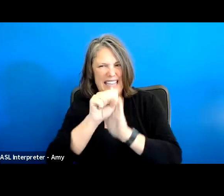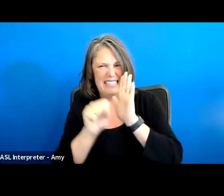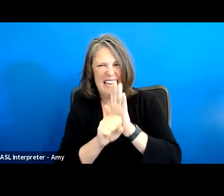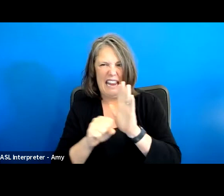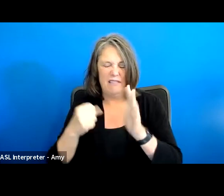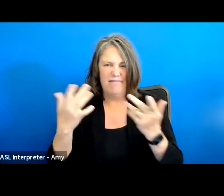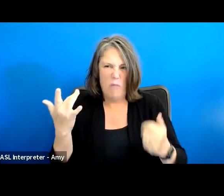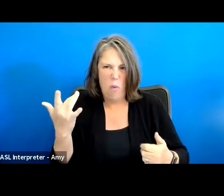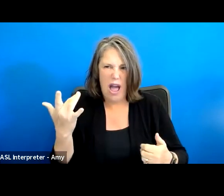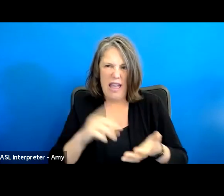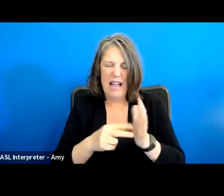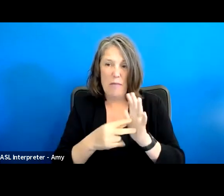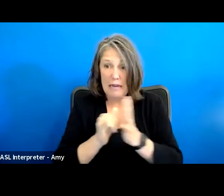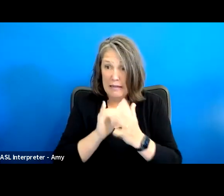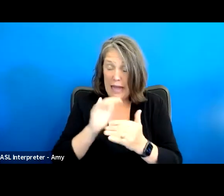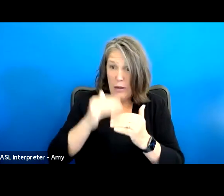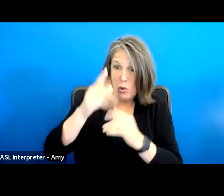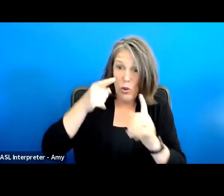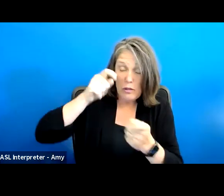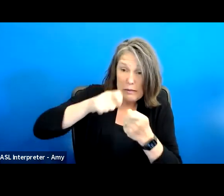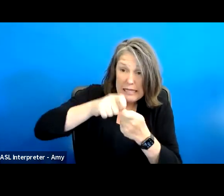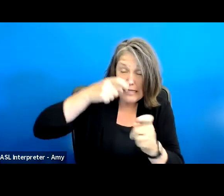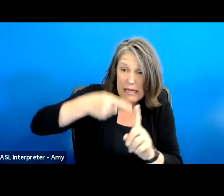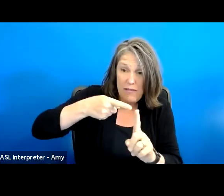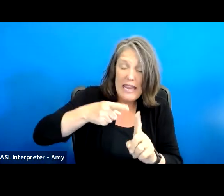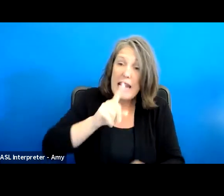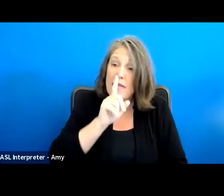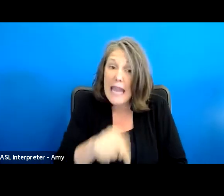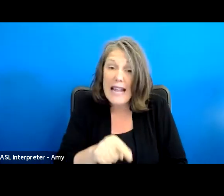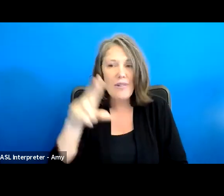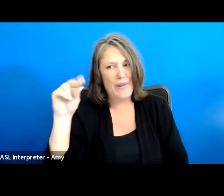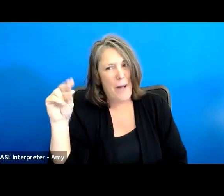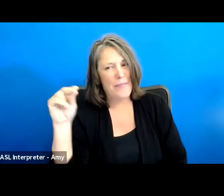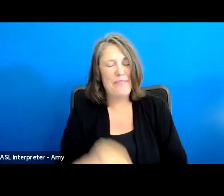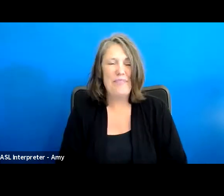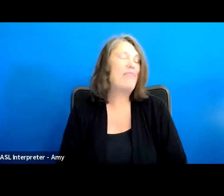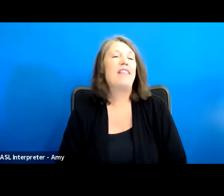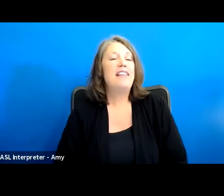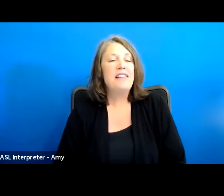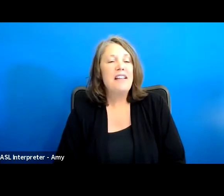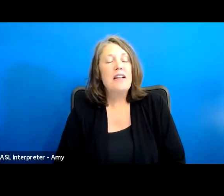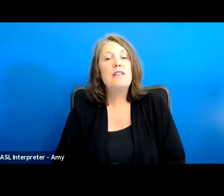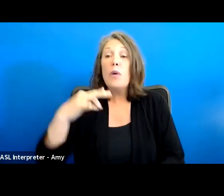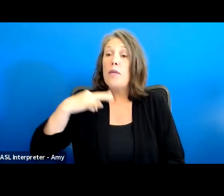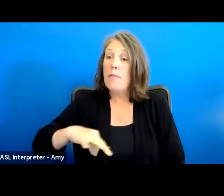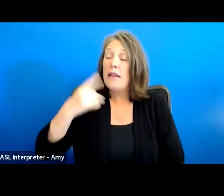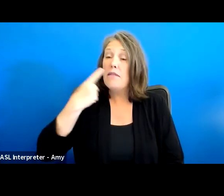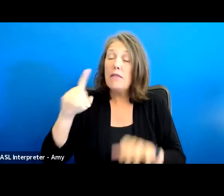Like, is that too specific? And the answer is absolutely not. So the benefit of doing a